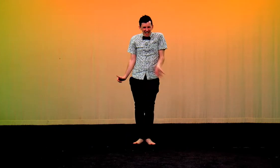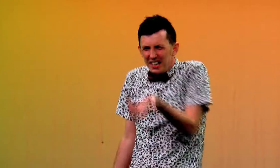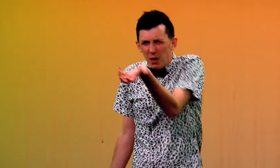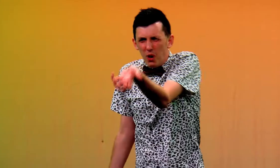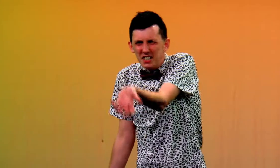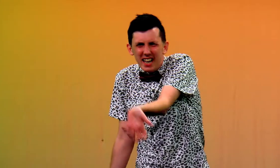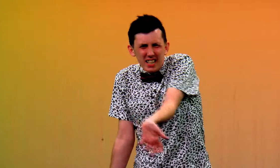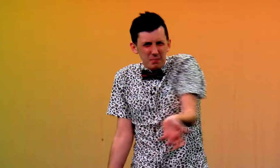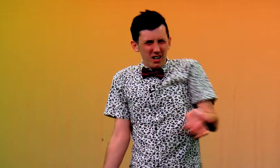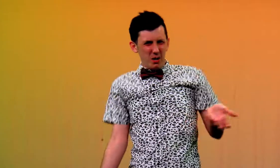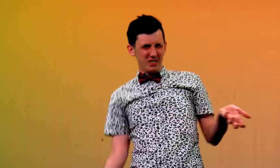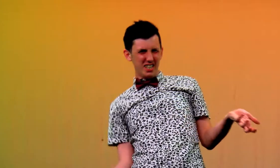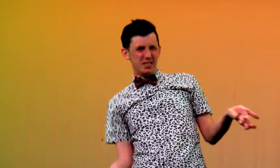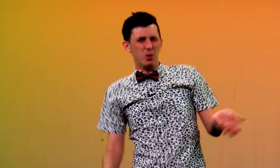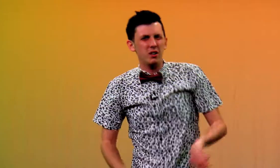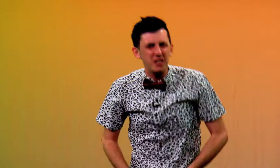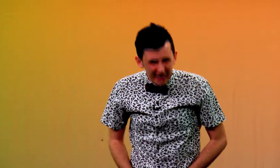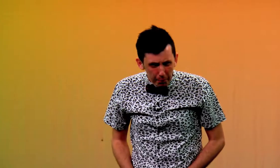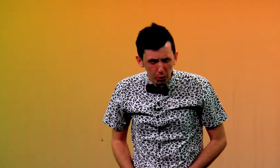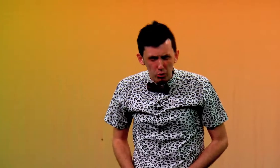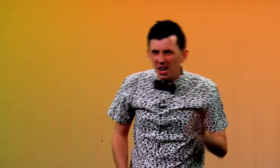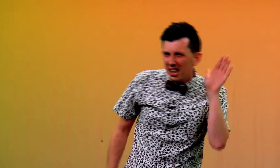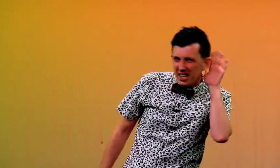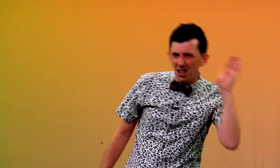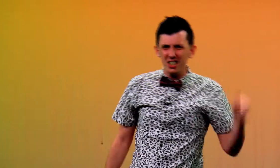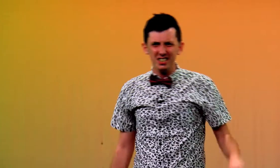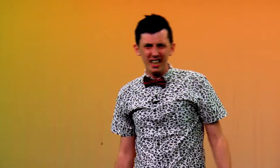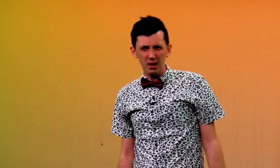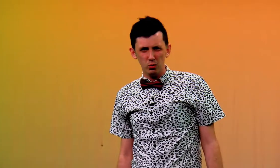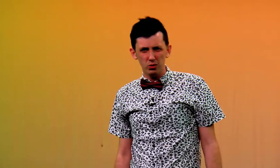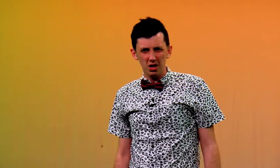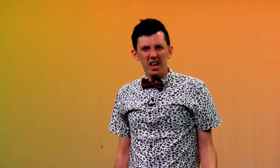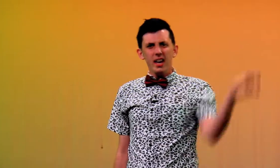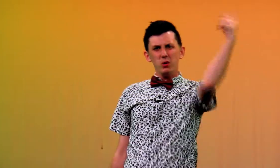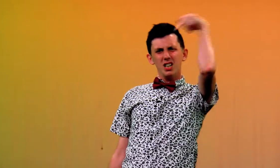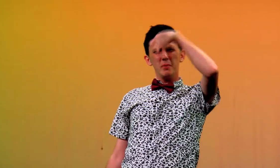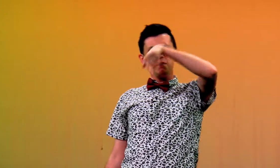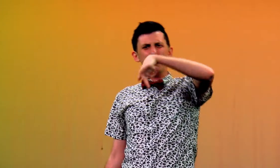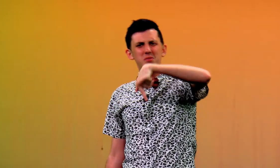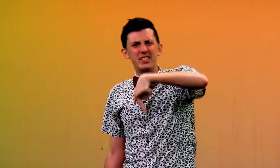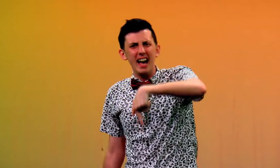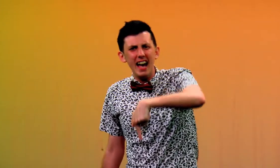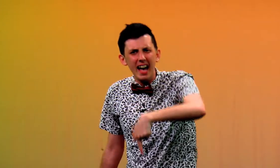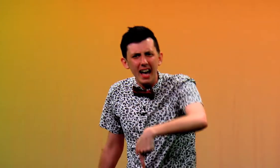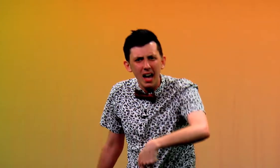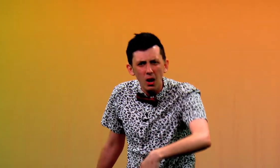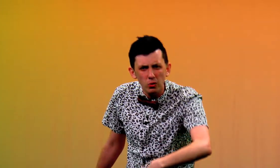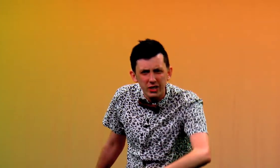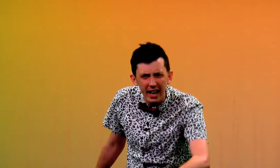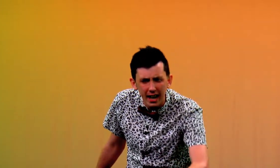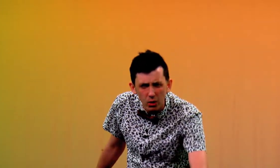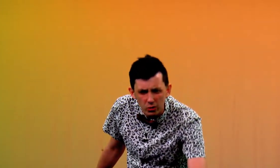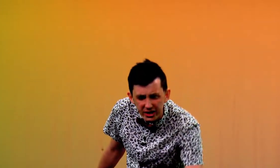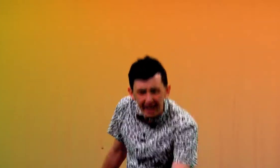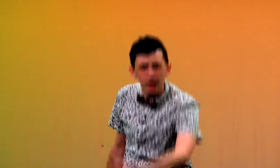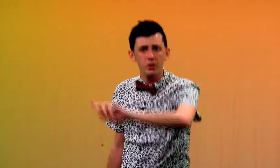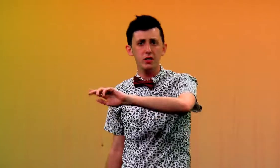Now one day as Monkey was eating one of these apples, he heard a sound. It was coming from down, down, down in the